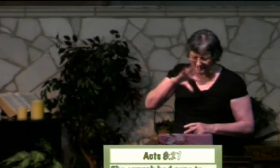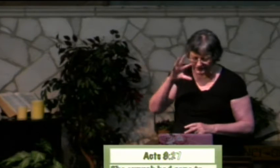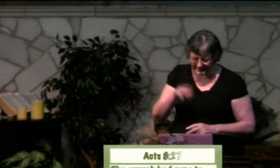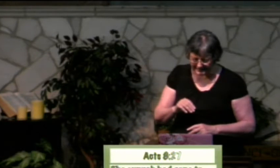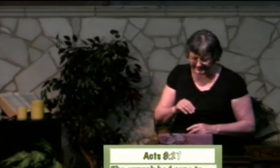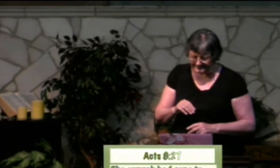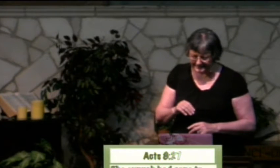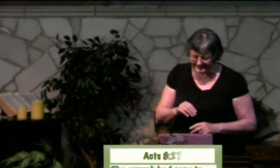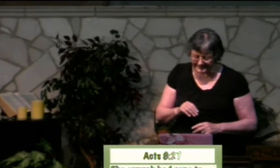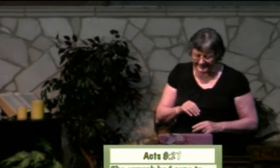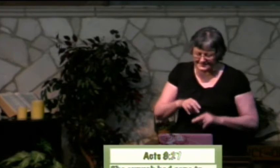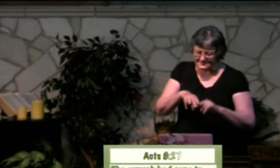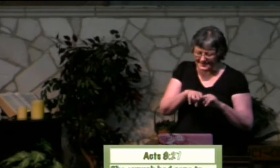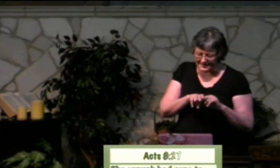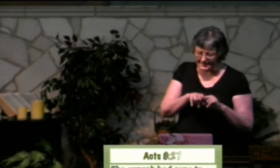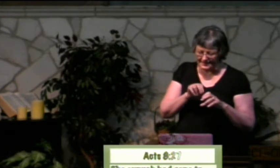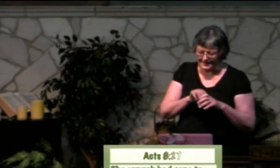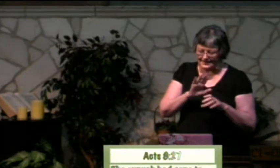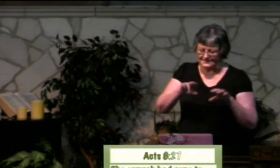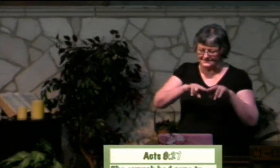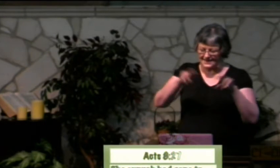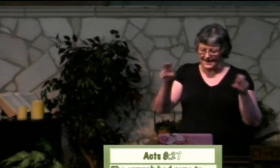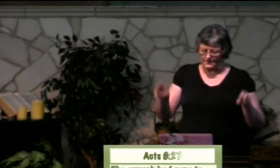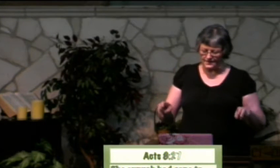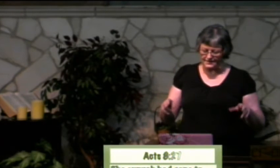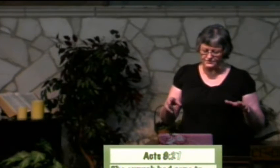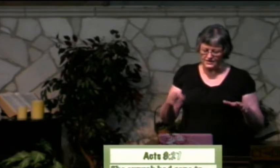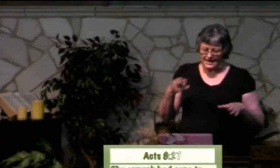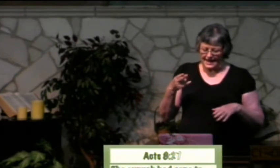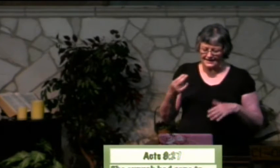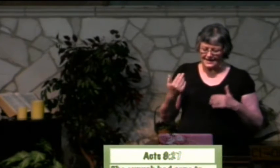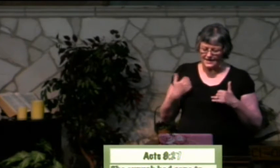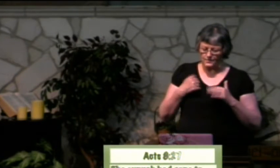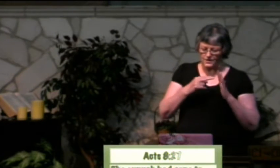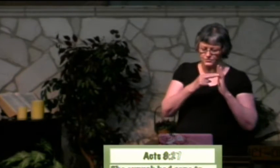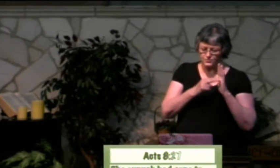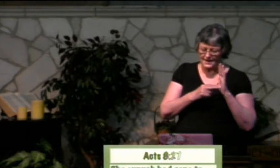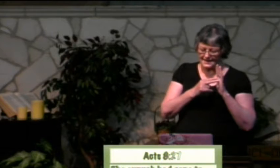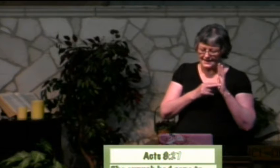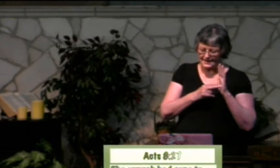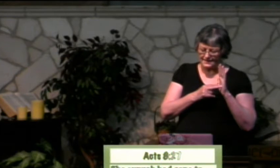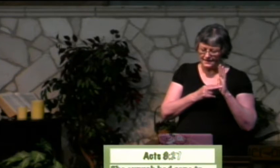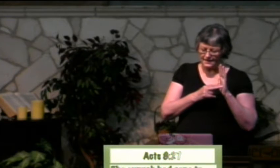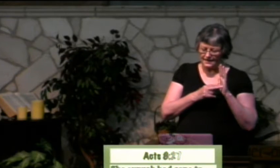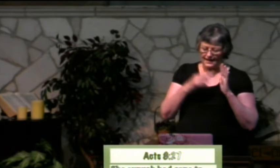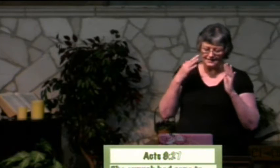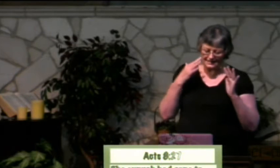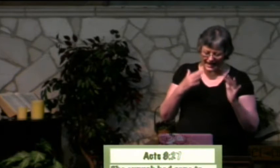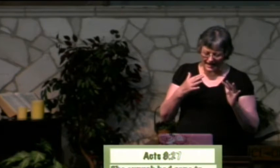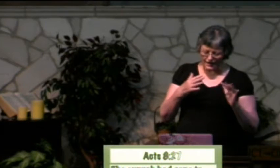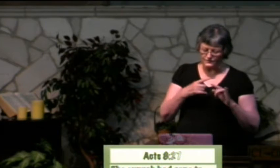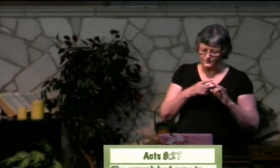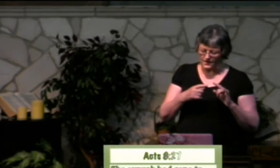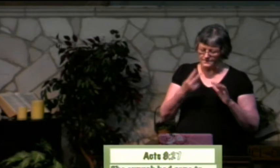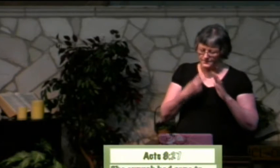Africa, seated in his carriage, and he was reading aloud from the